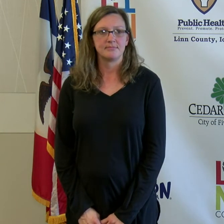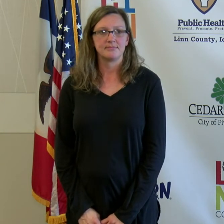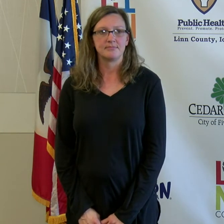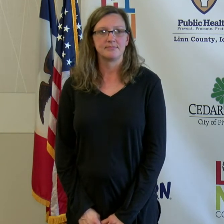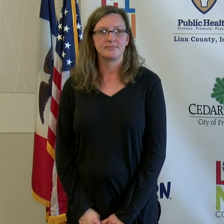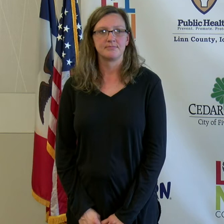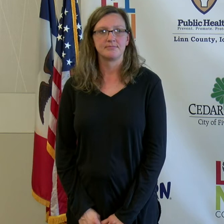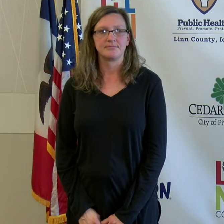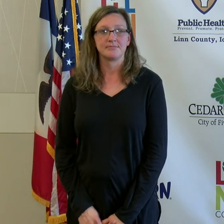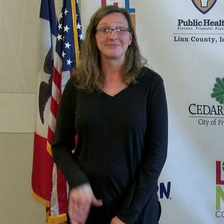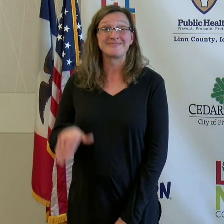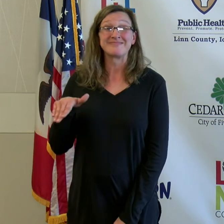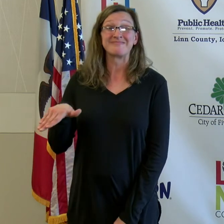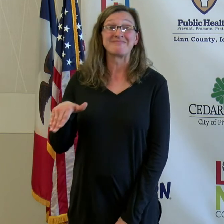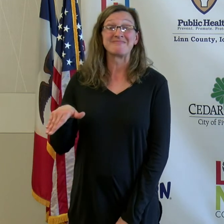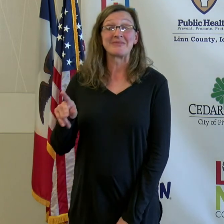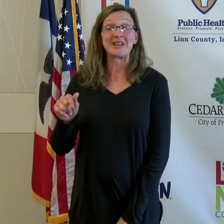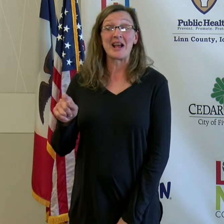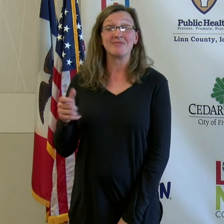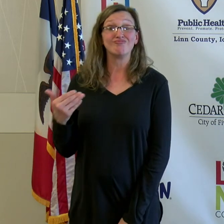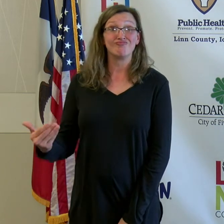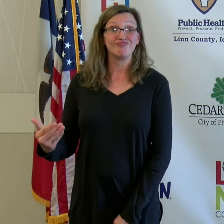Kate, please go ahead with your question.